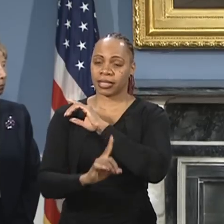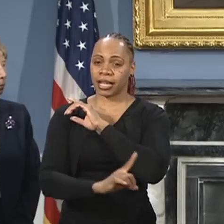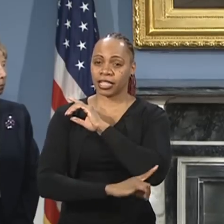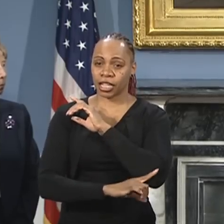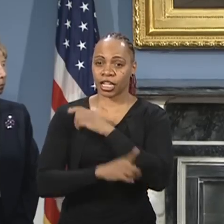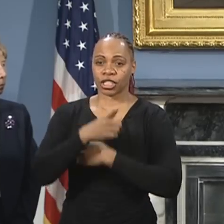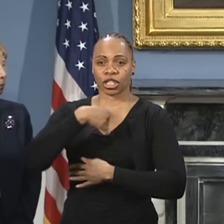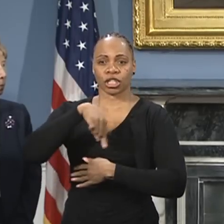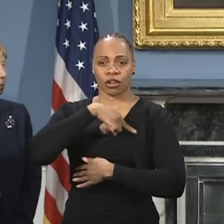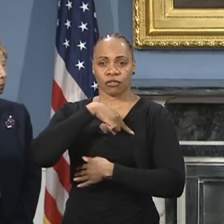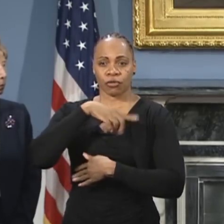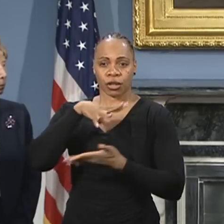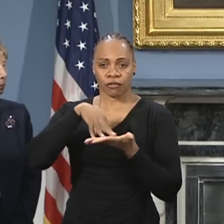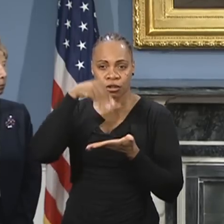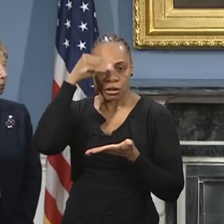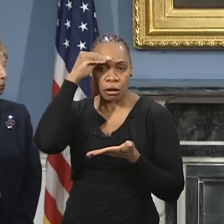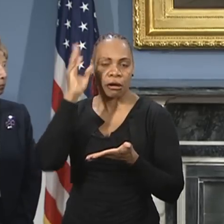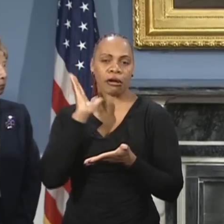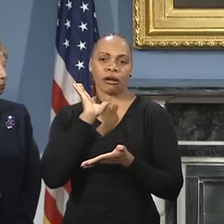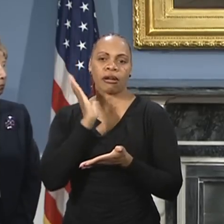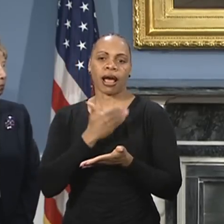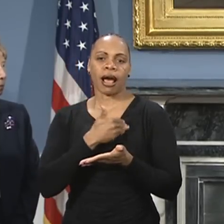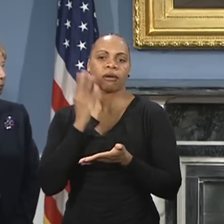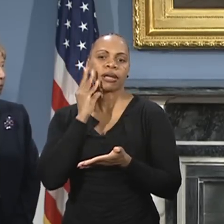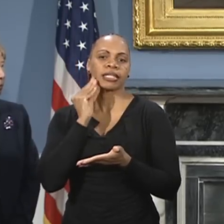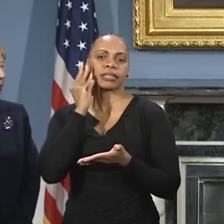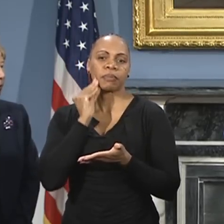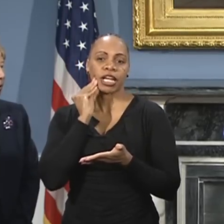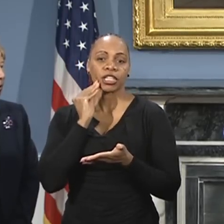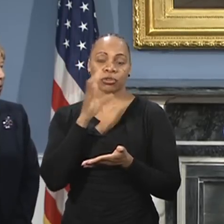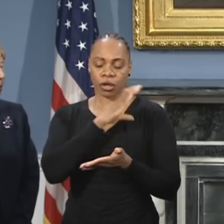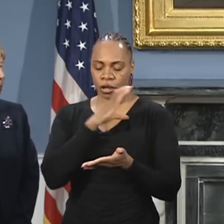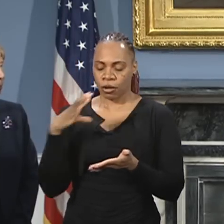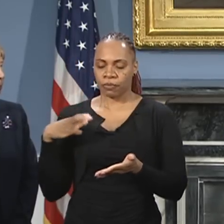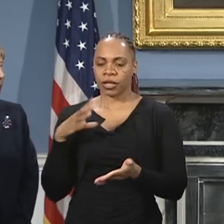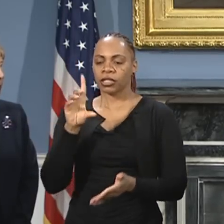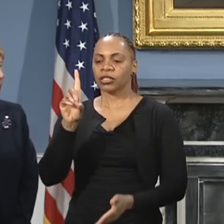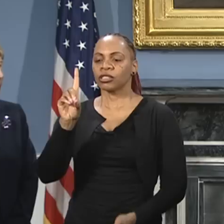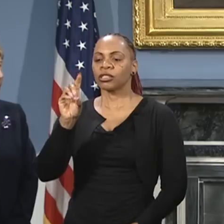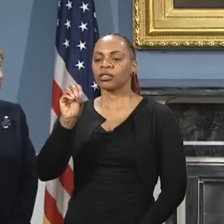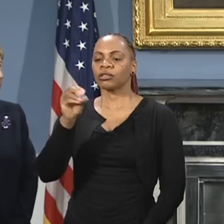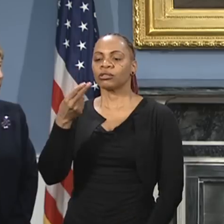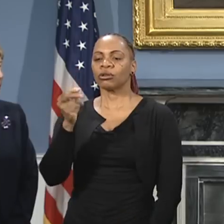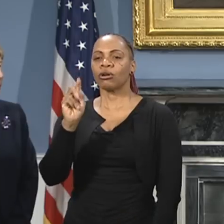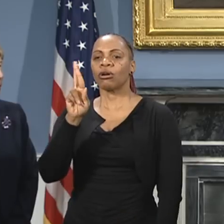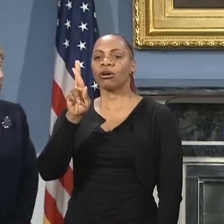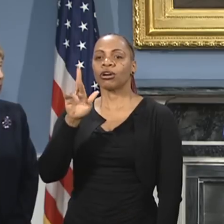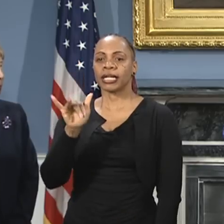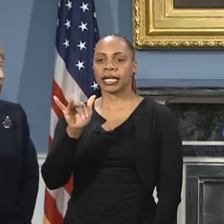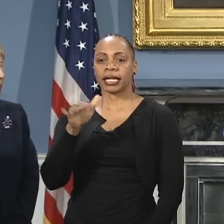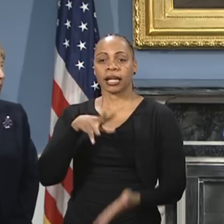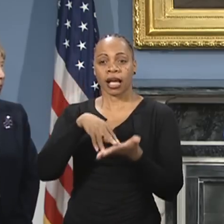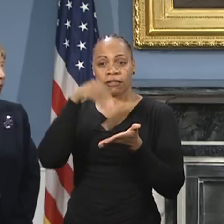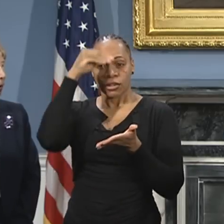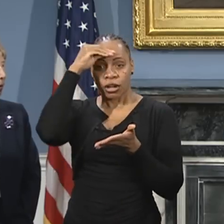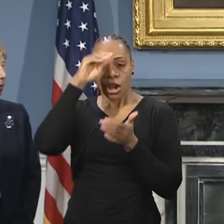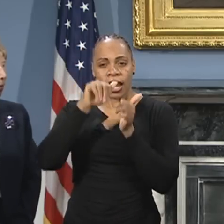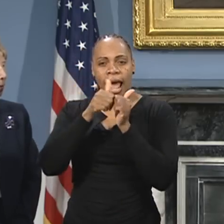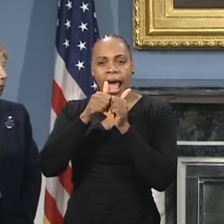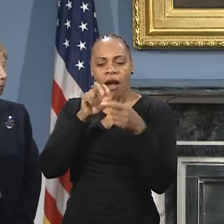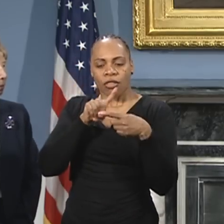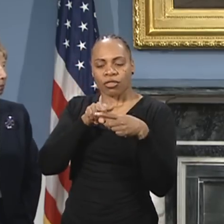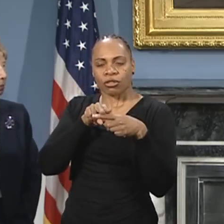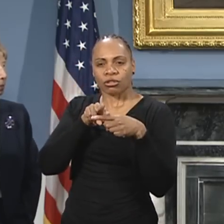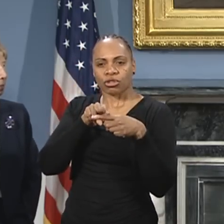constant tutorial with Commissioner Doherty, and I've learned the difference of how salt responds to warmer temperatures and